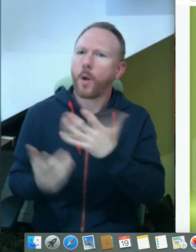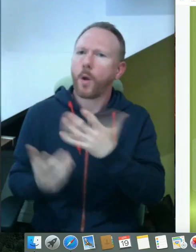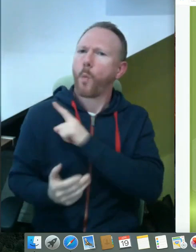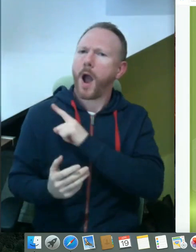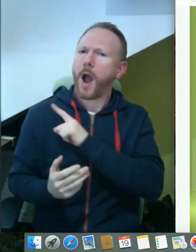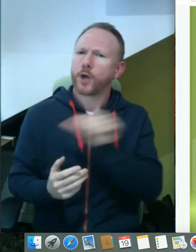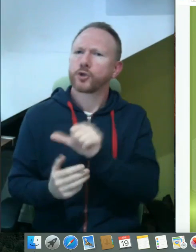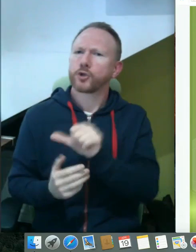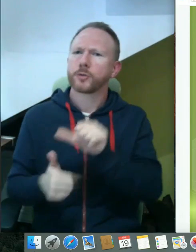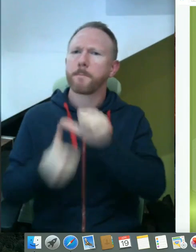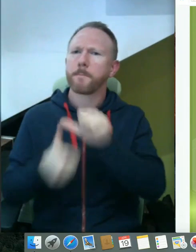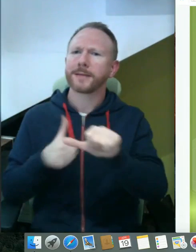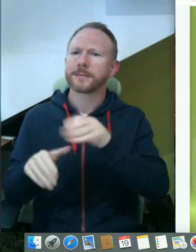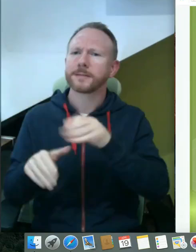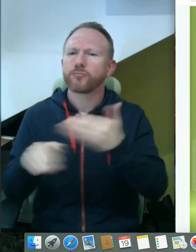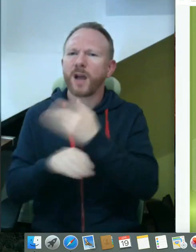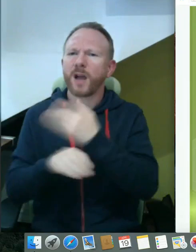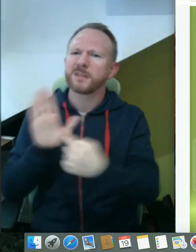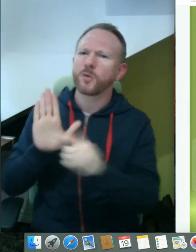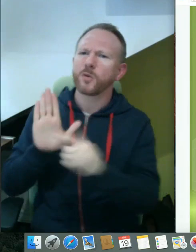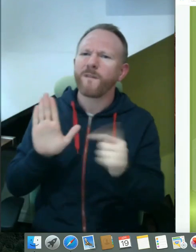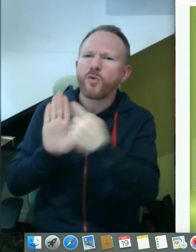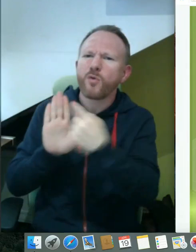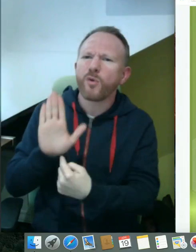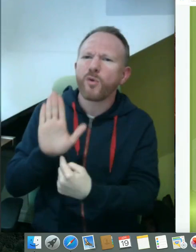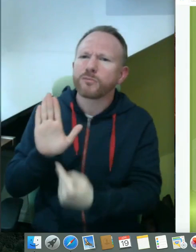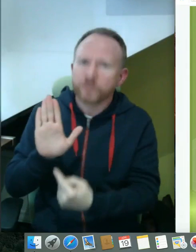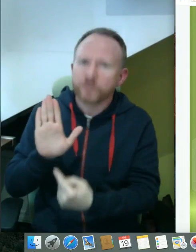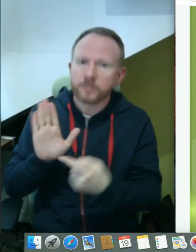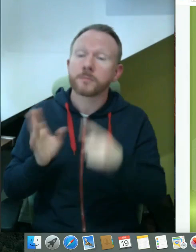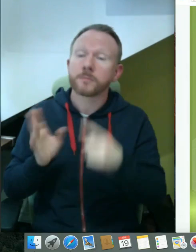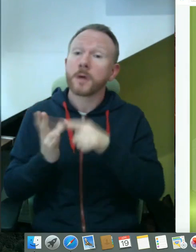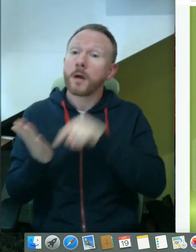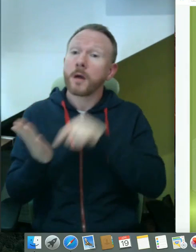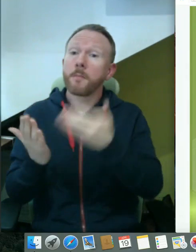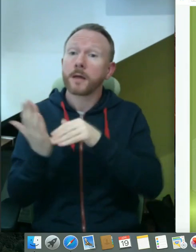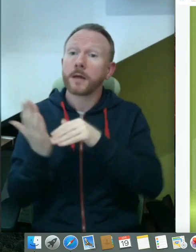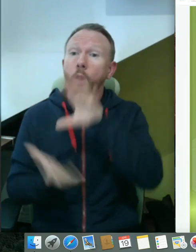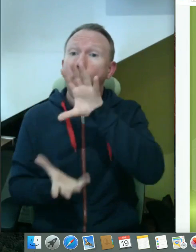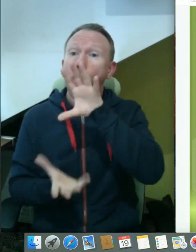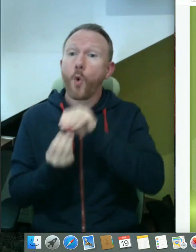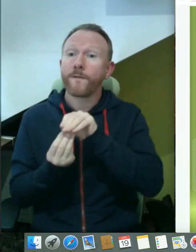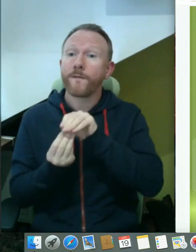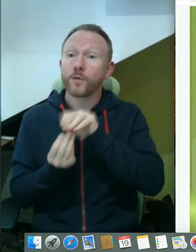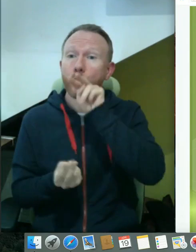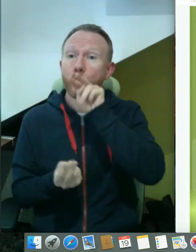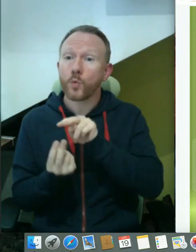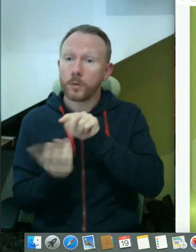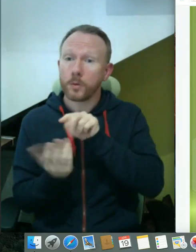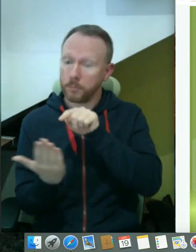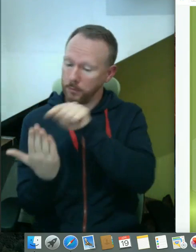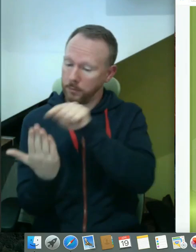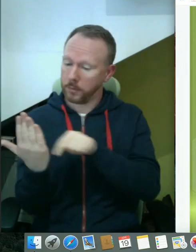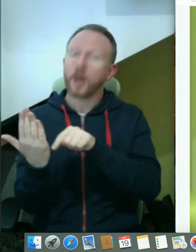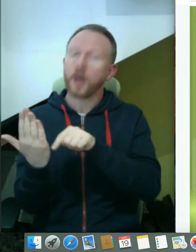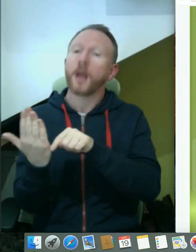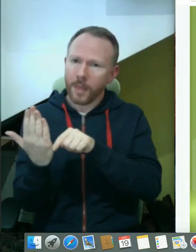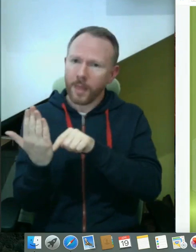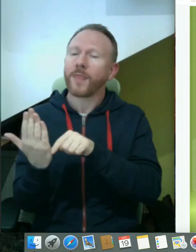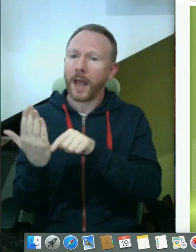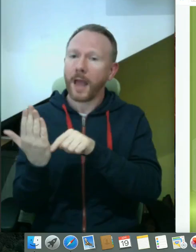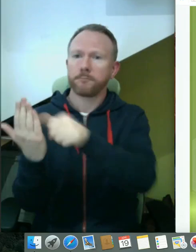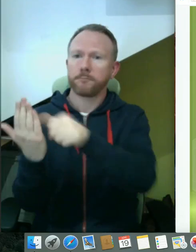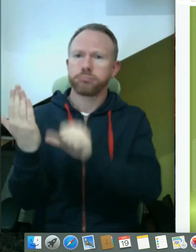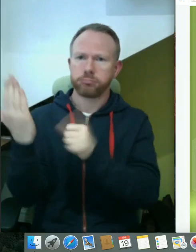There's then an overview of the best practices within the document, and then the document moves on to cover the 9 primary best